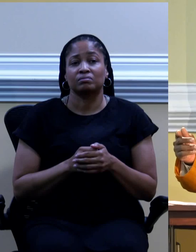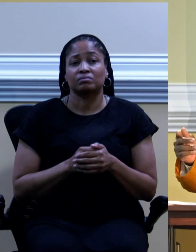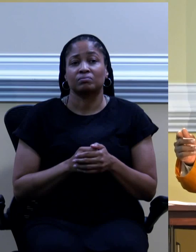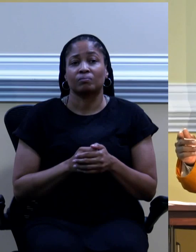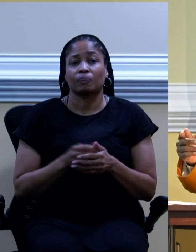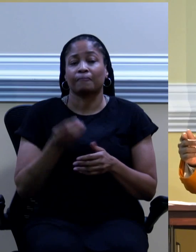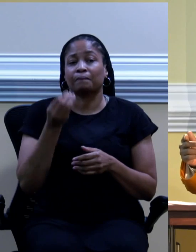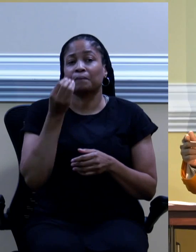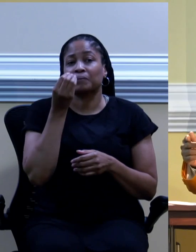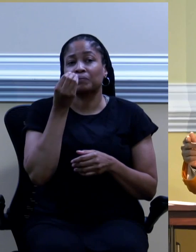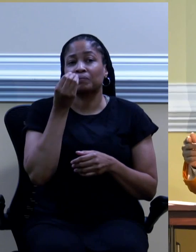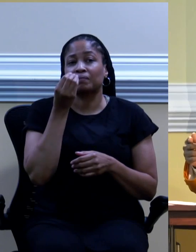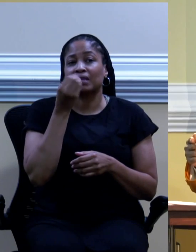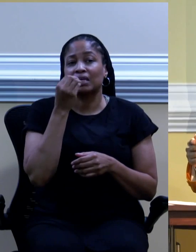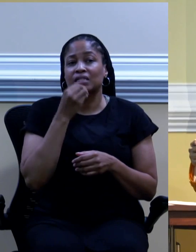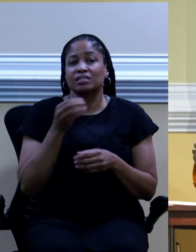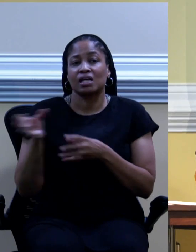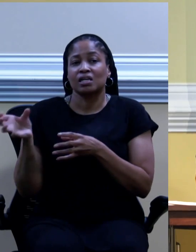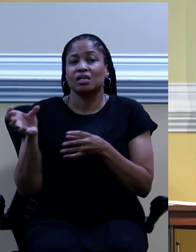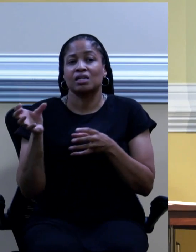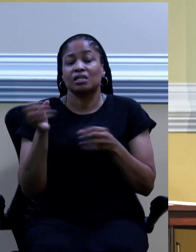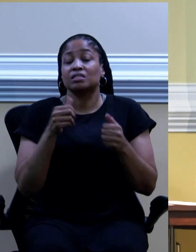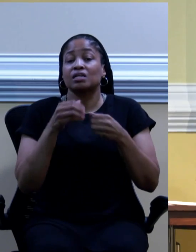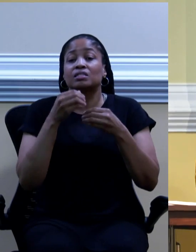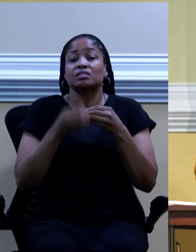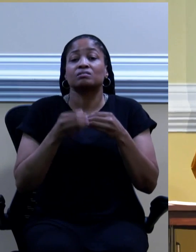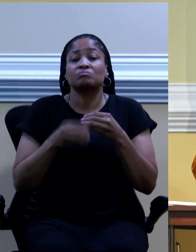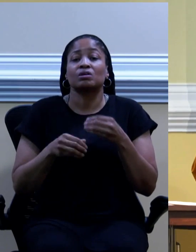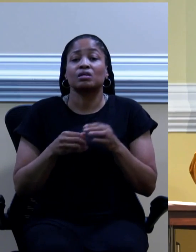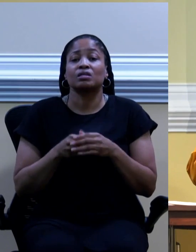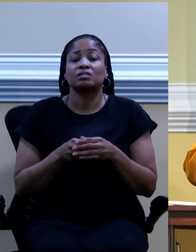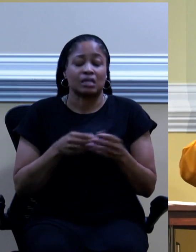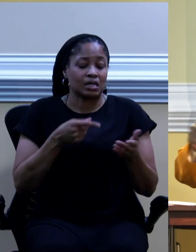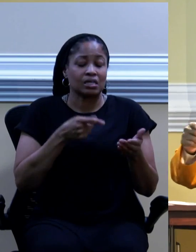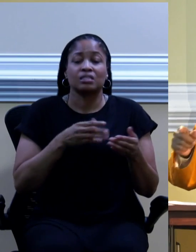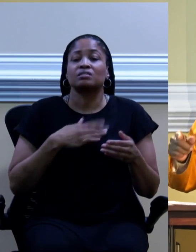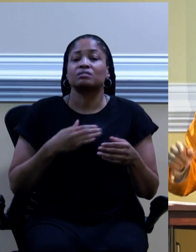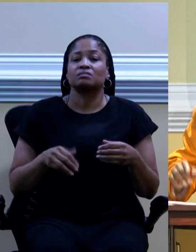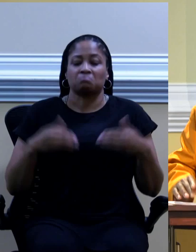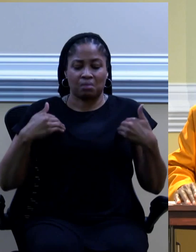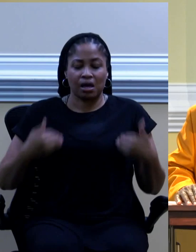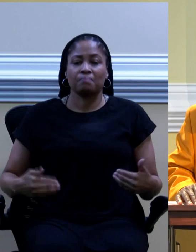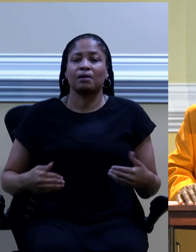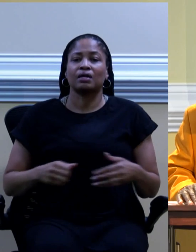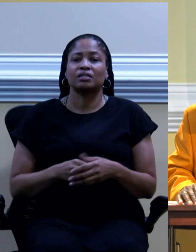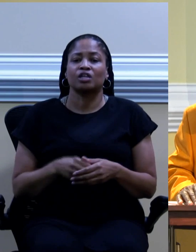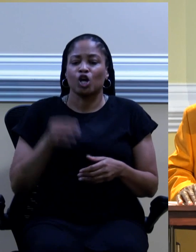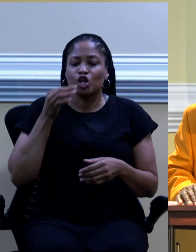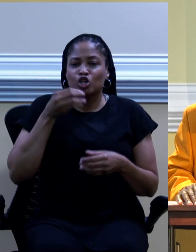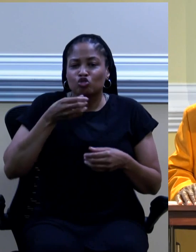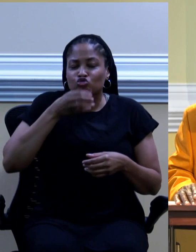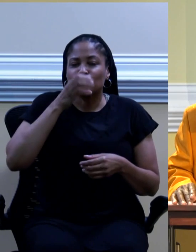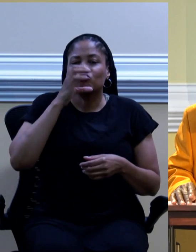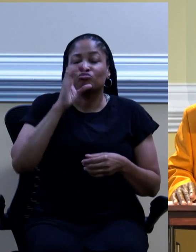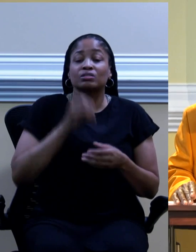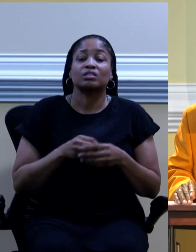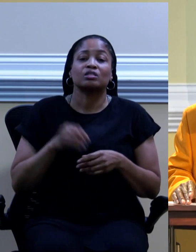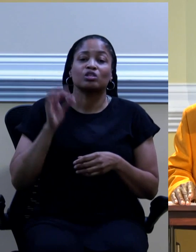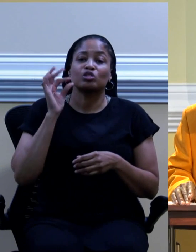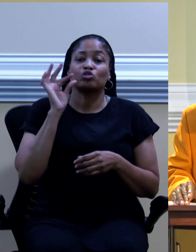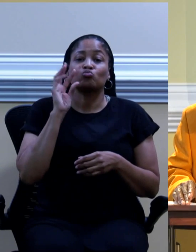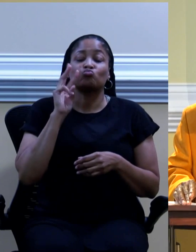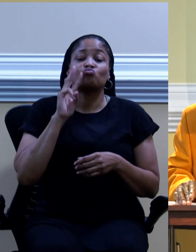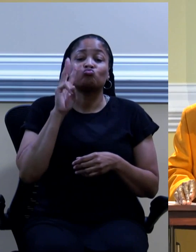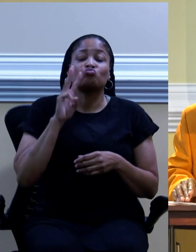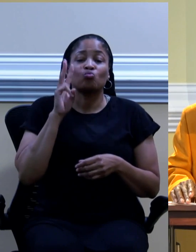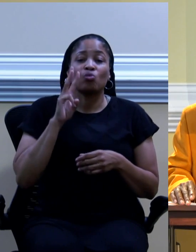eat, take this bread, and eat it, this is my body, and drink this wine, this is my blood that's shed for many. Yes. But this also have